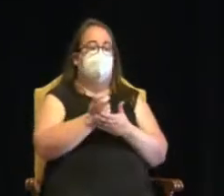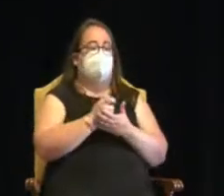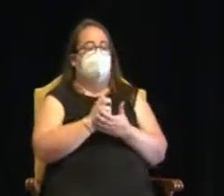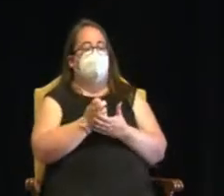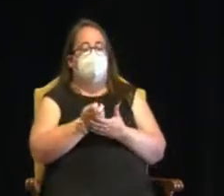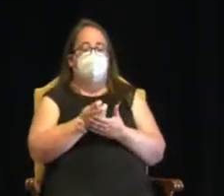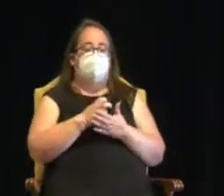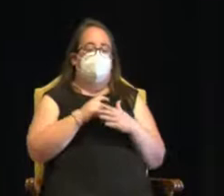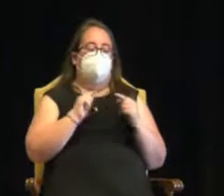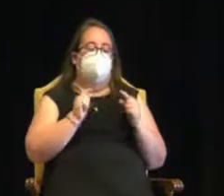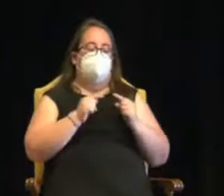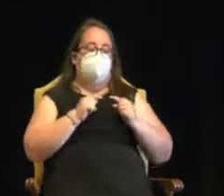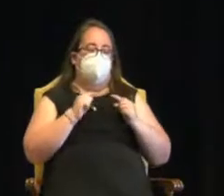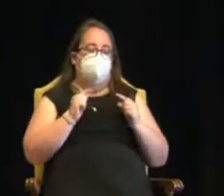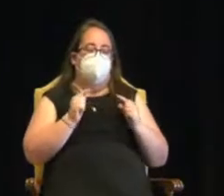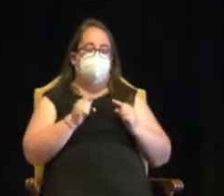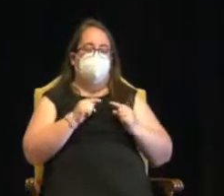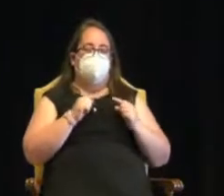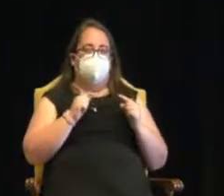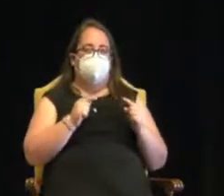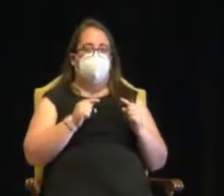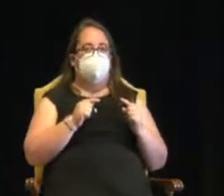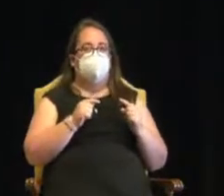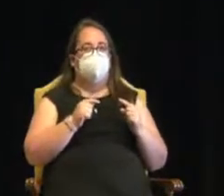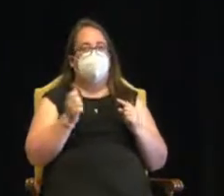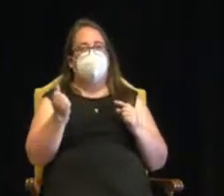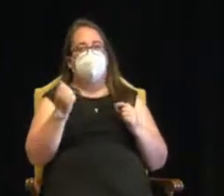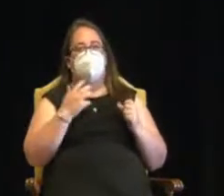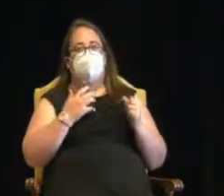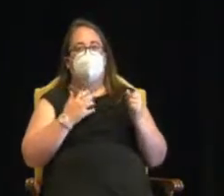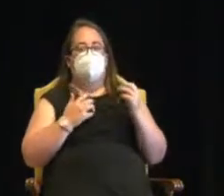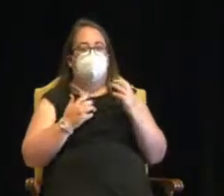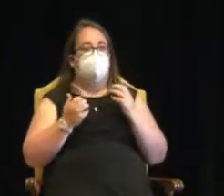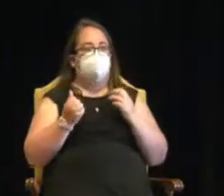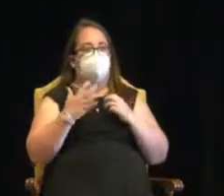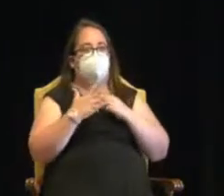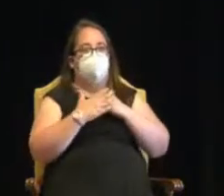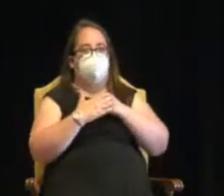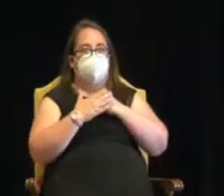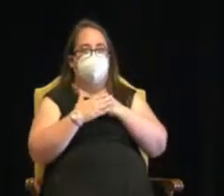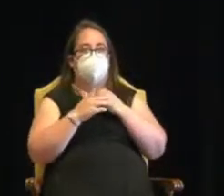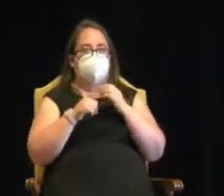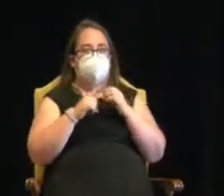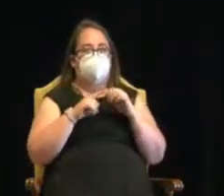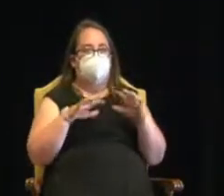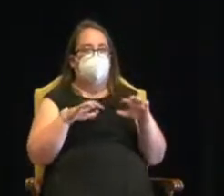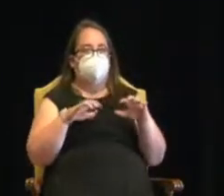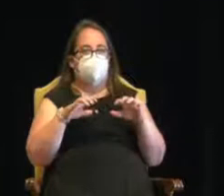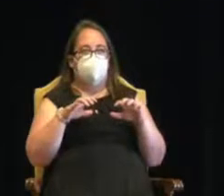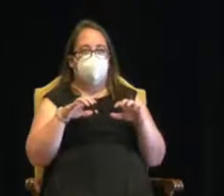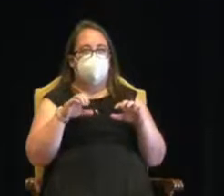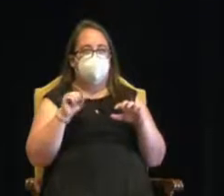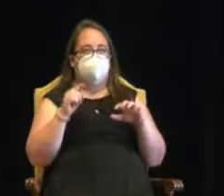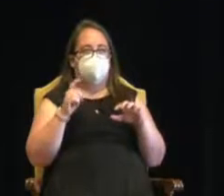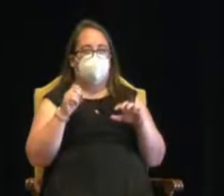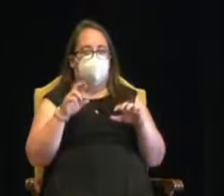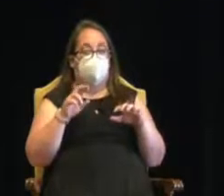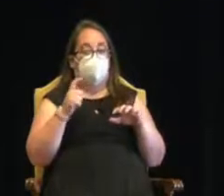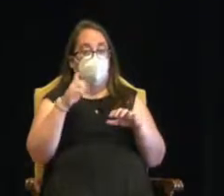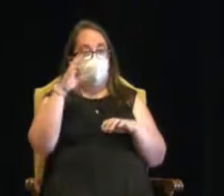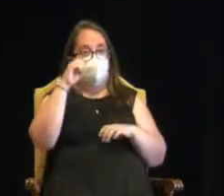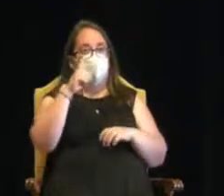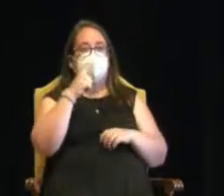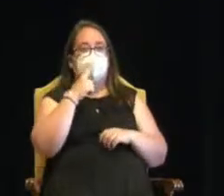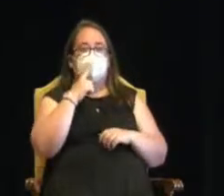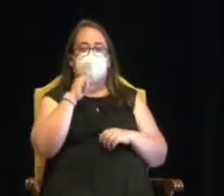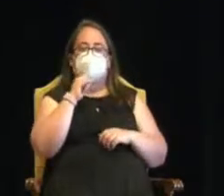all constant. And I've been given all these really cautionary warnings about frozen shoulder. Like, a man I know said, oh